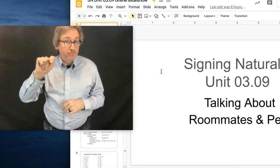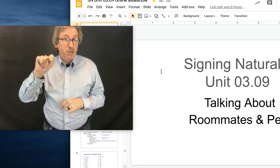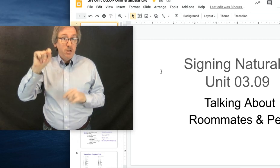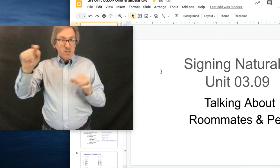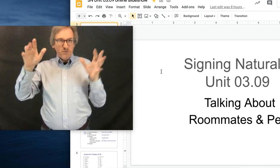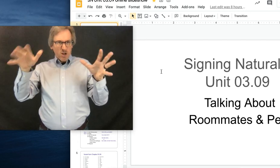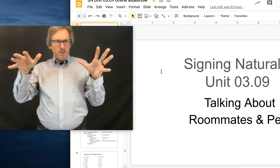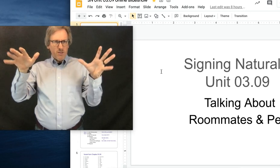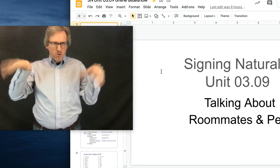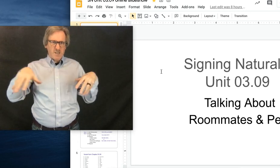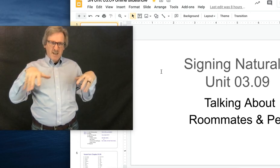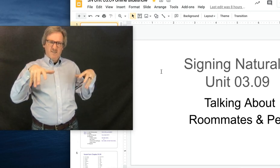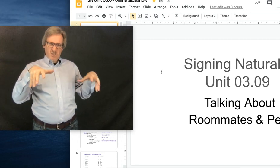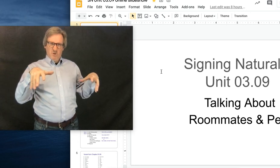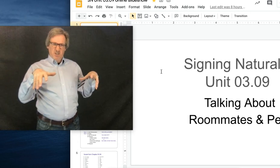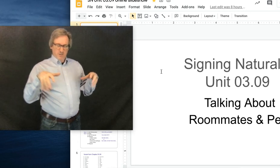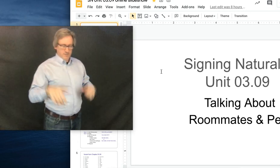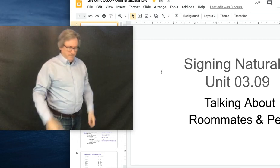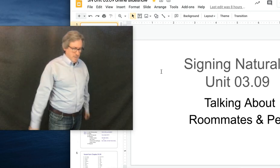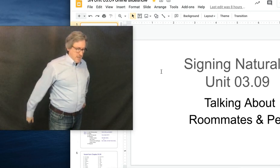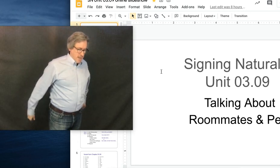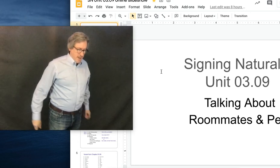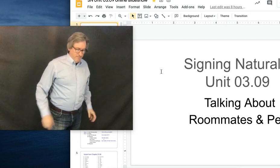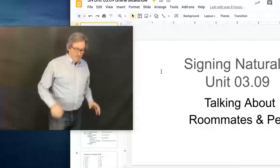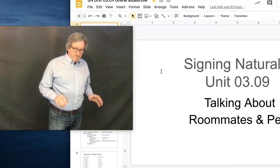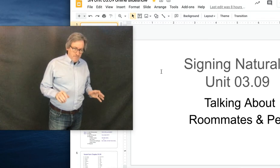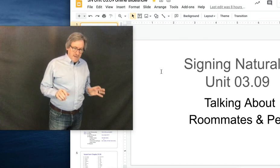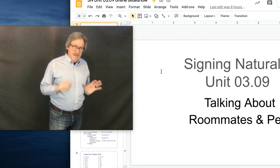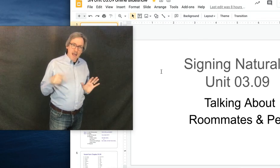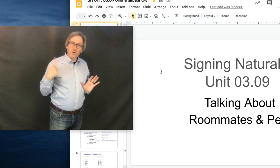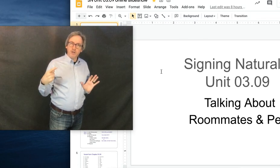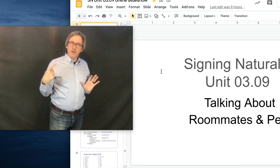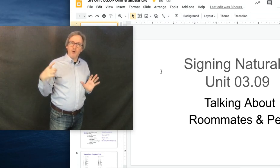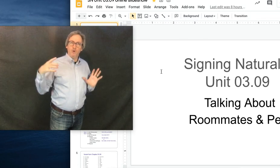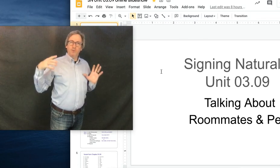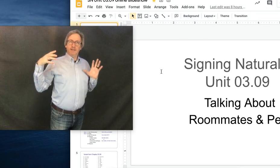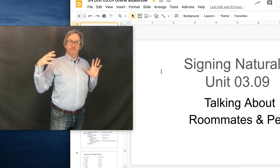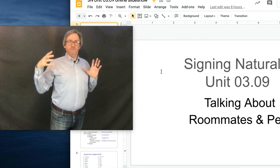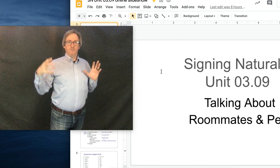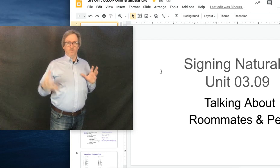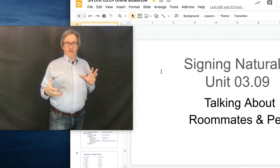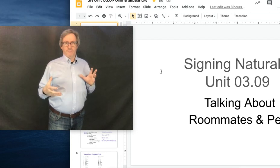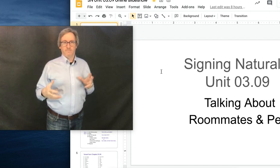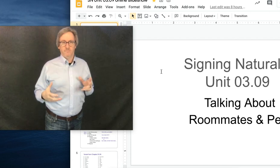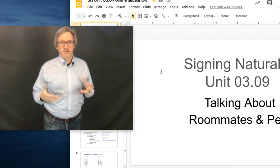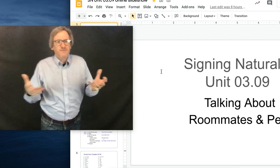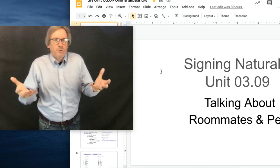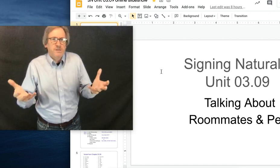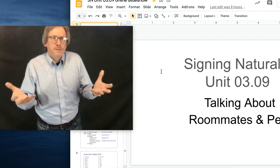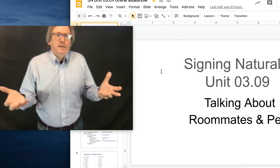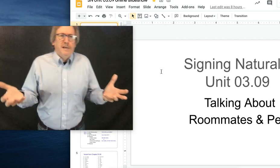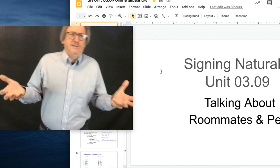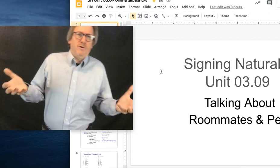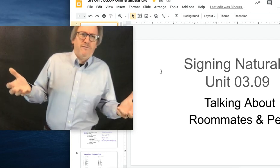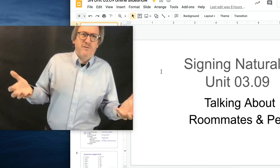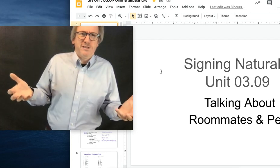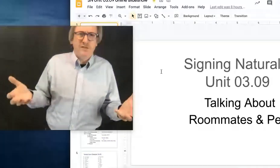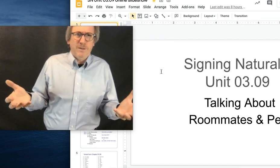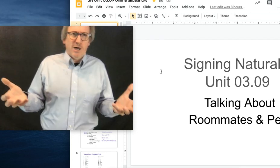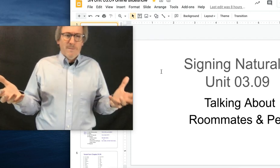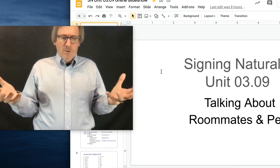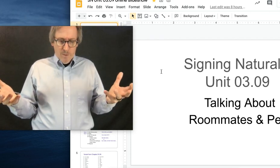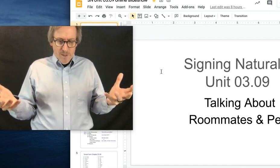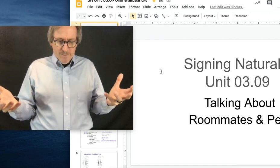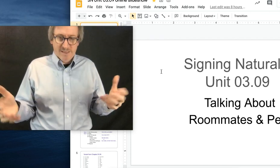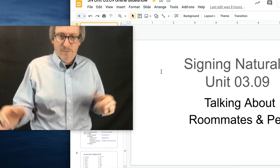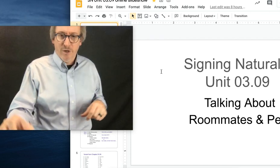apartment? So we've talked about those kind of situations. Now we're going to talk about who we live with. Because, of course, it's one of the first things we